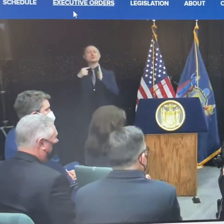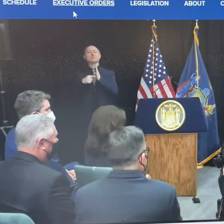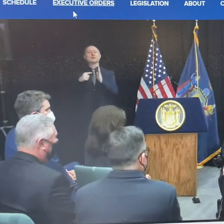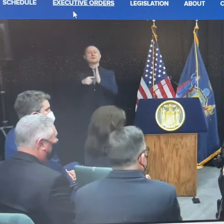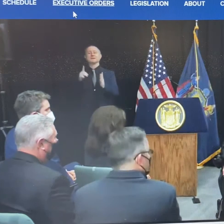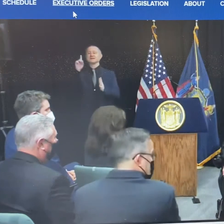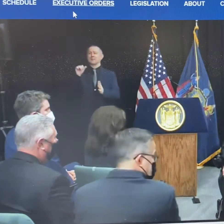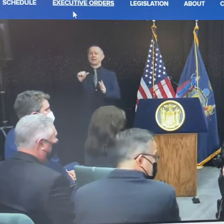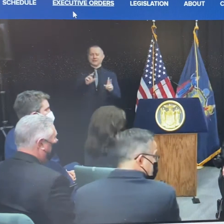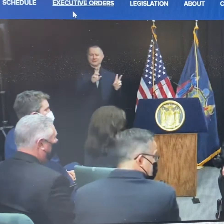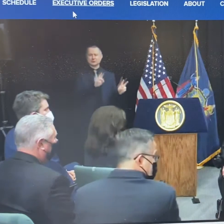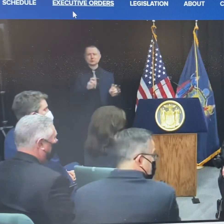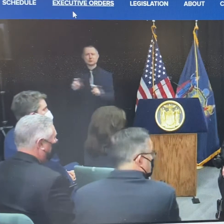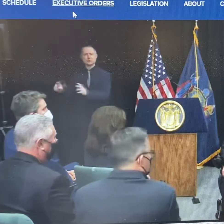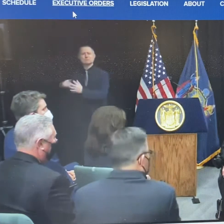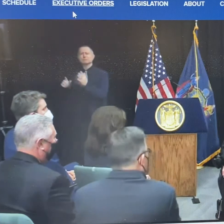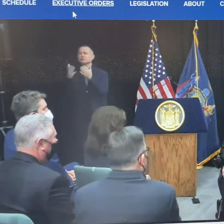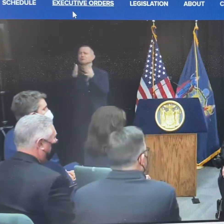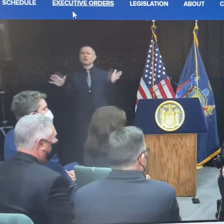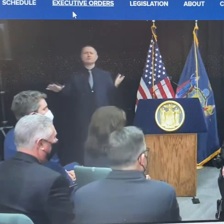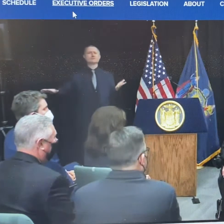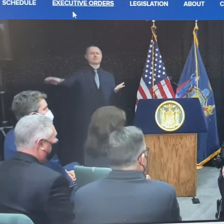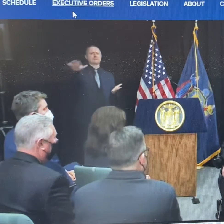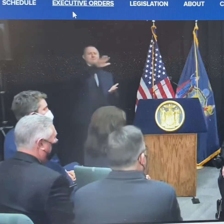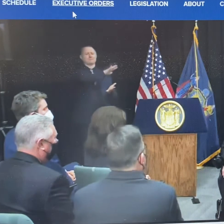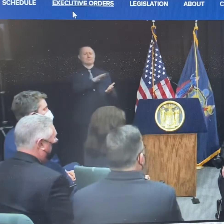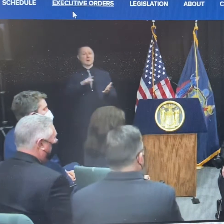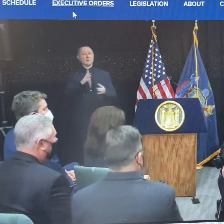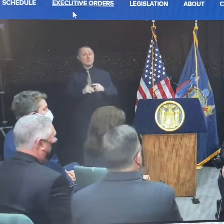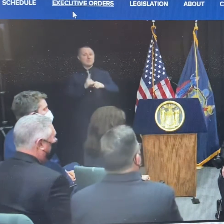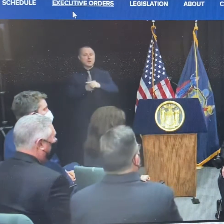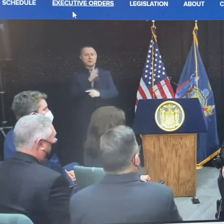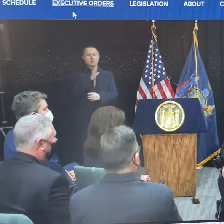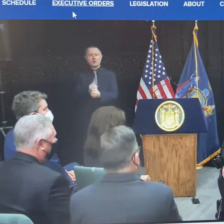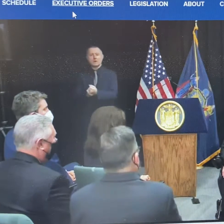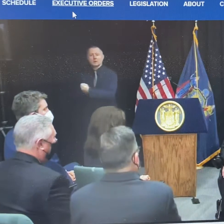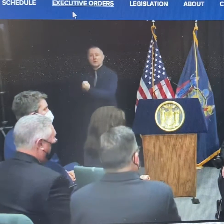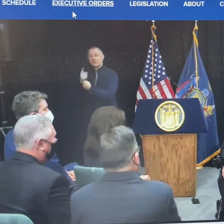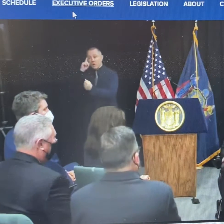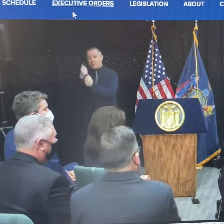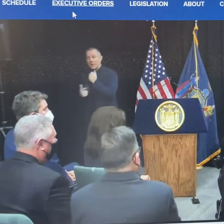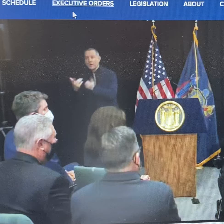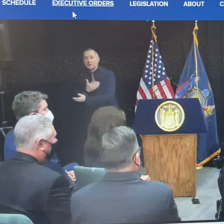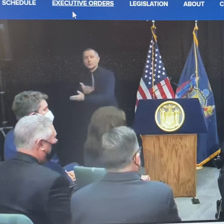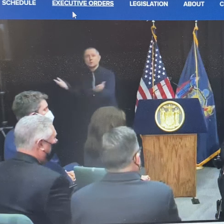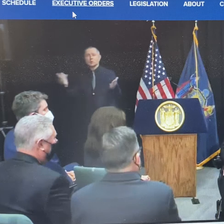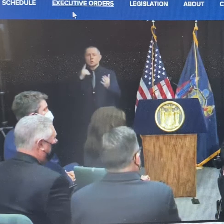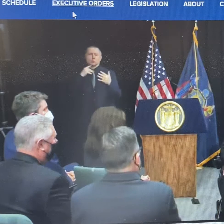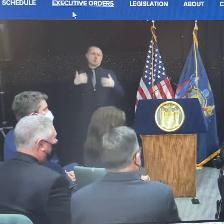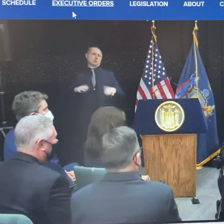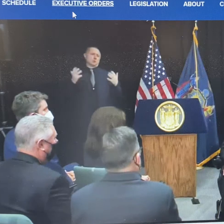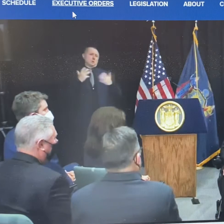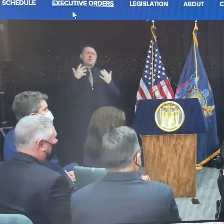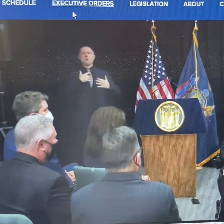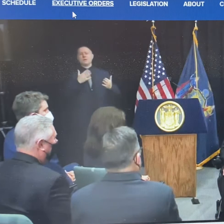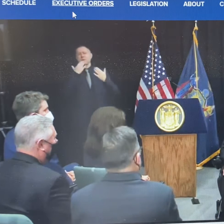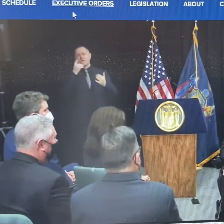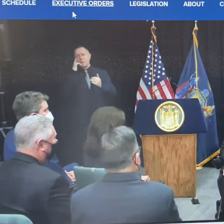board, and a voice in our government. And so I really just thank all of you for being